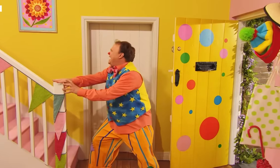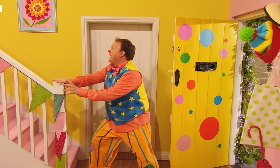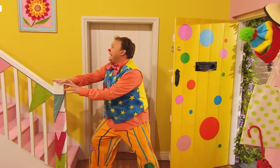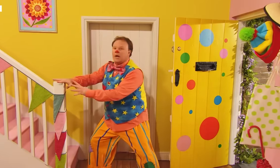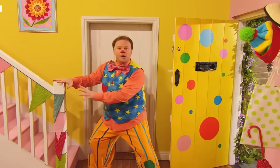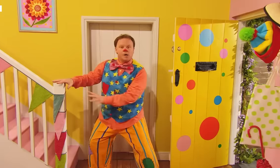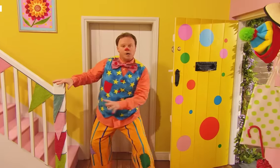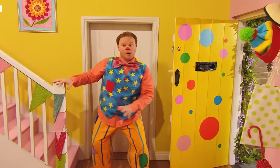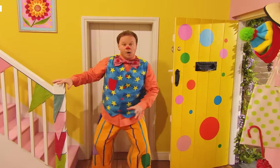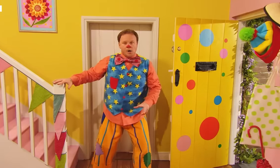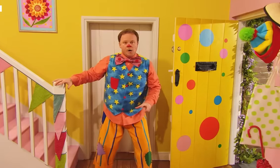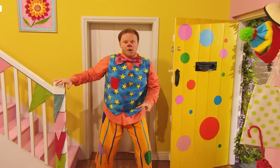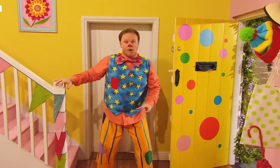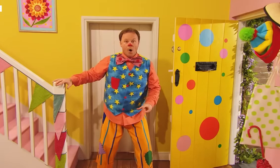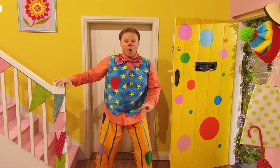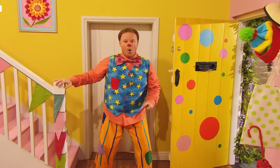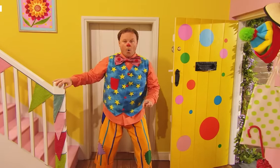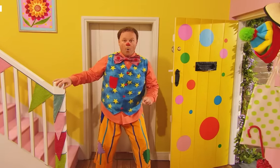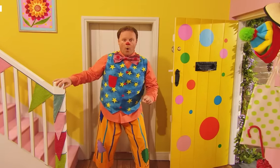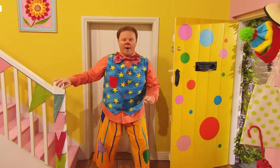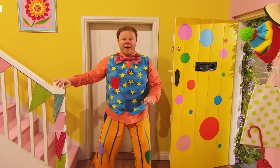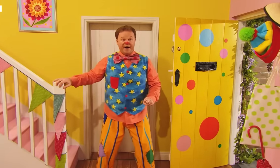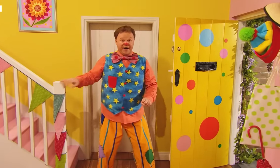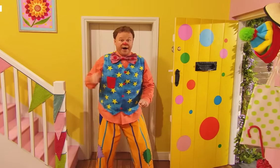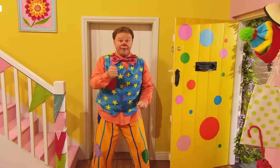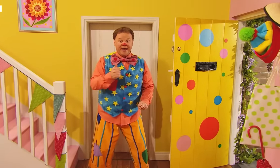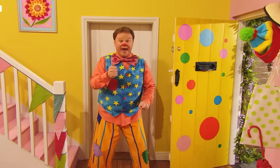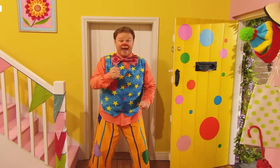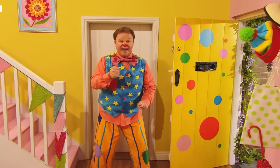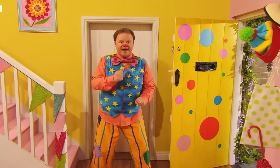Tumble, let's be quiet. Okay.